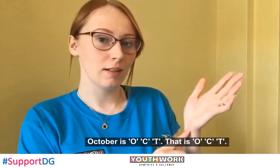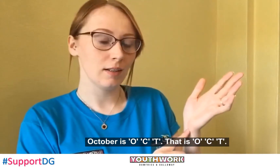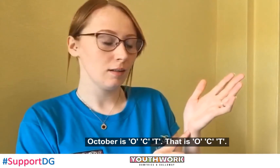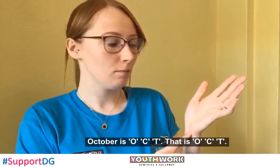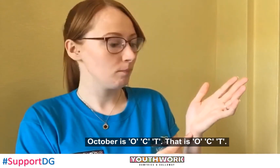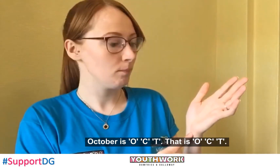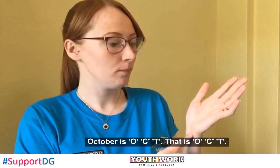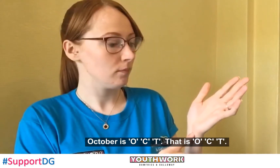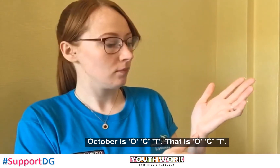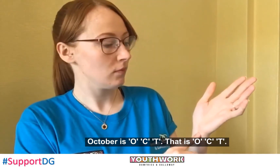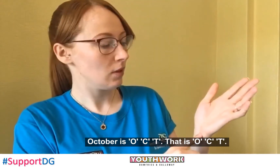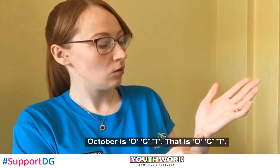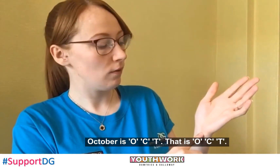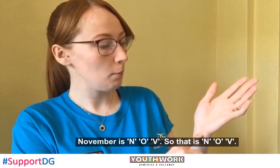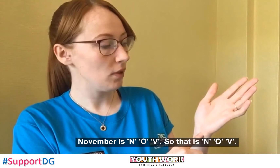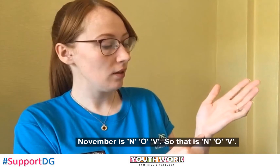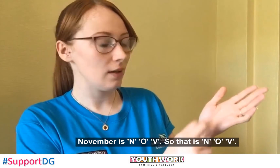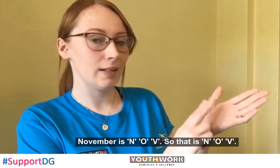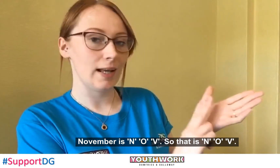O-C-T. November is